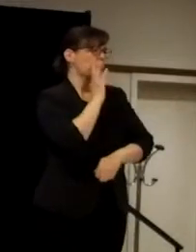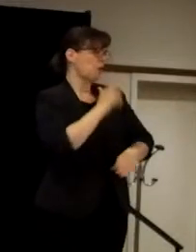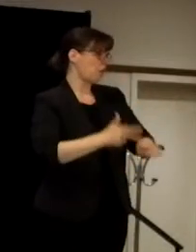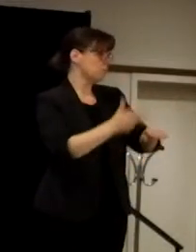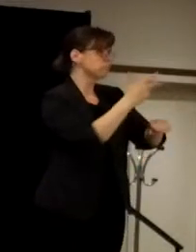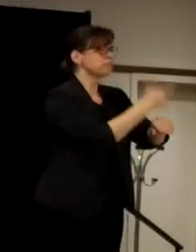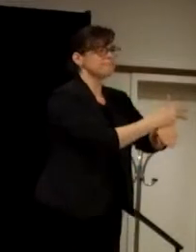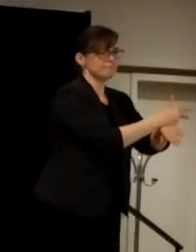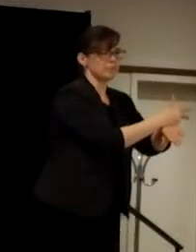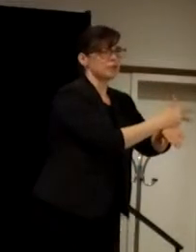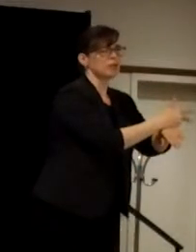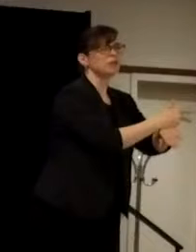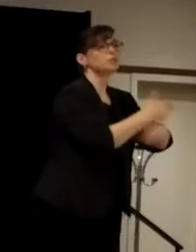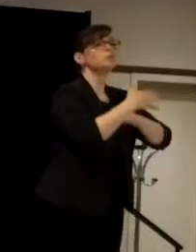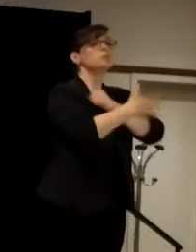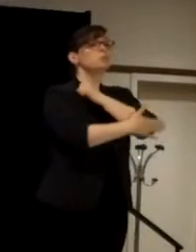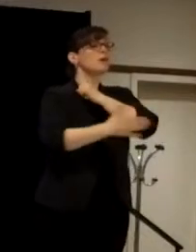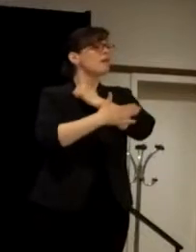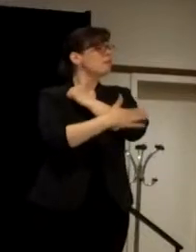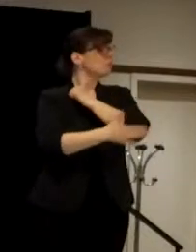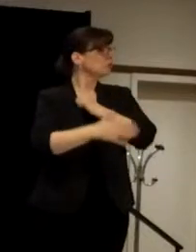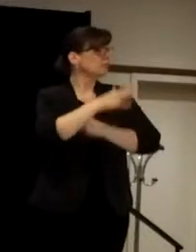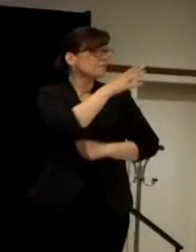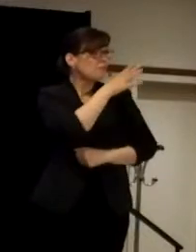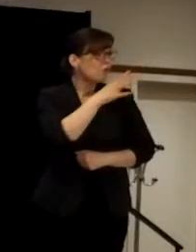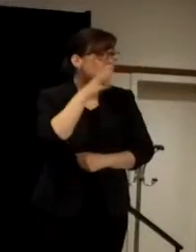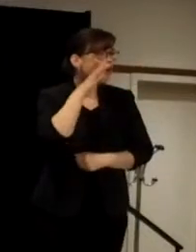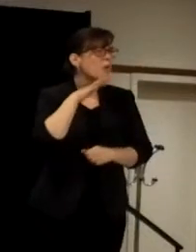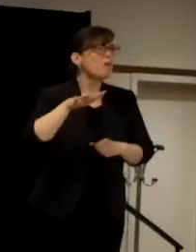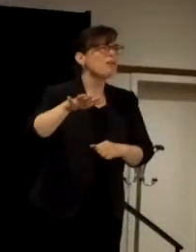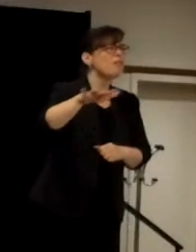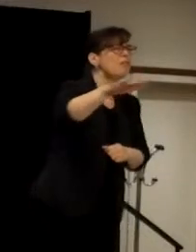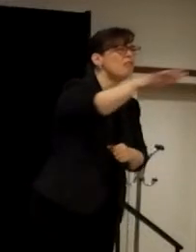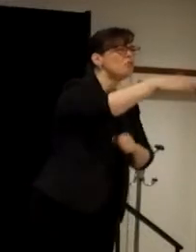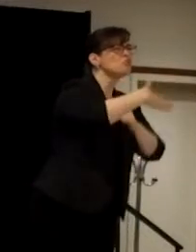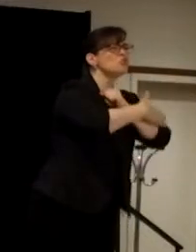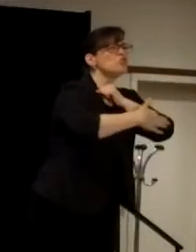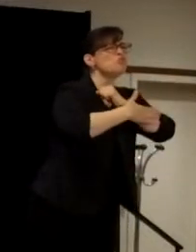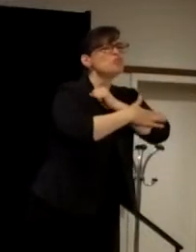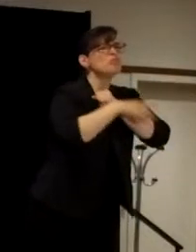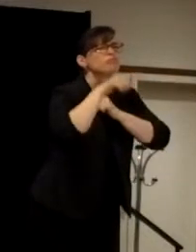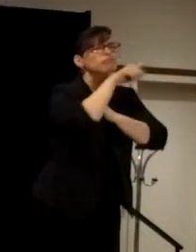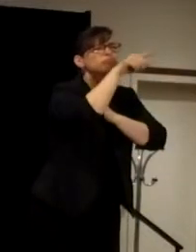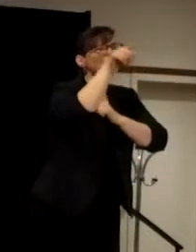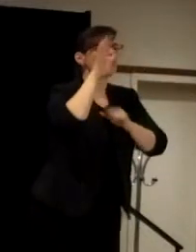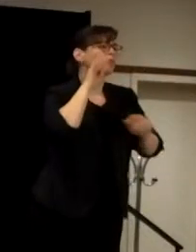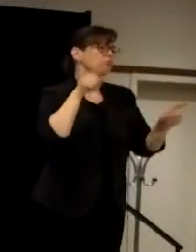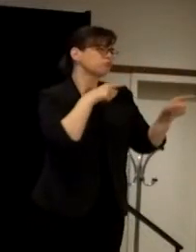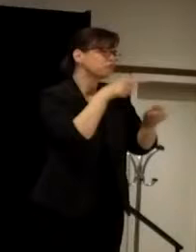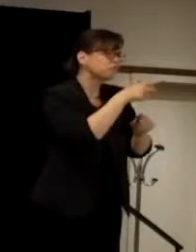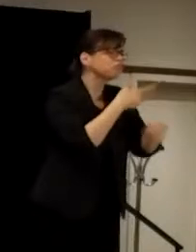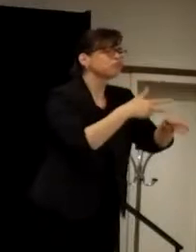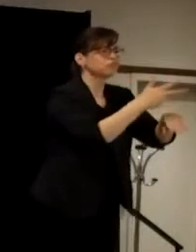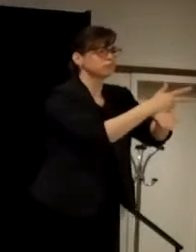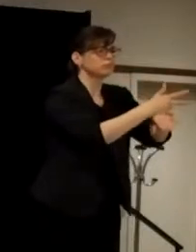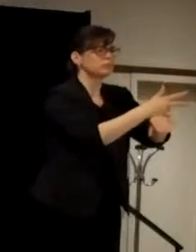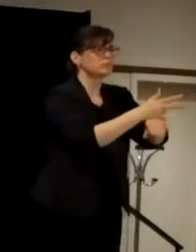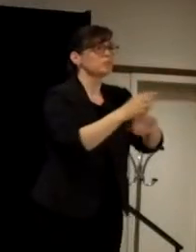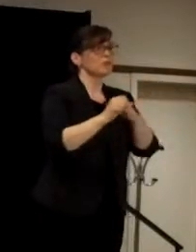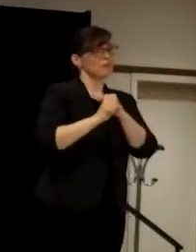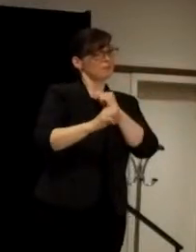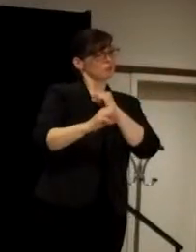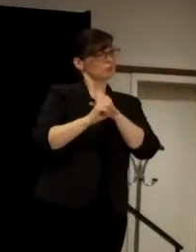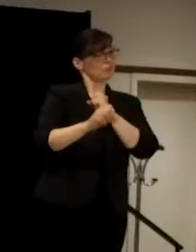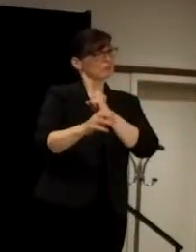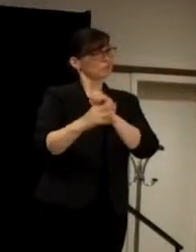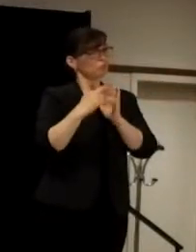to say we're going to be in your neighborhood. Please go to this link, register, call this number. We can pre-register you. But